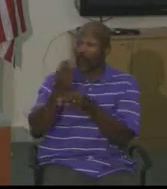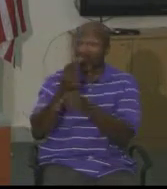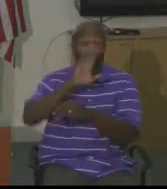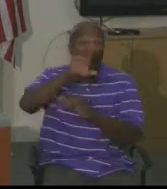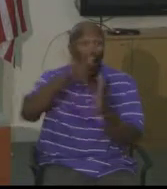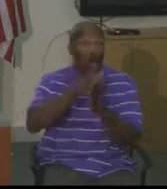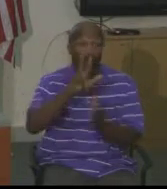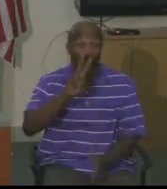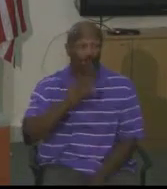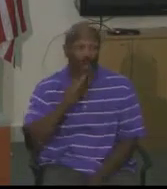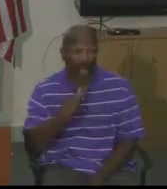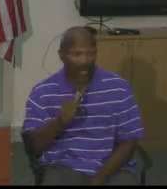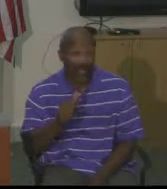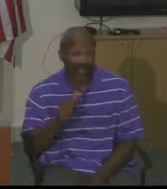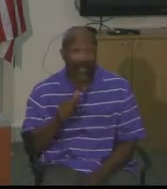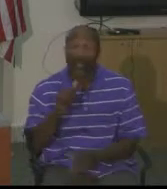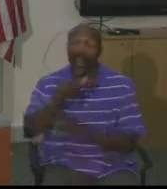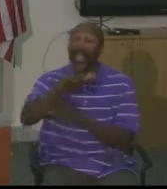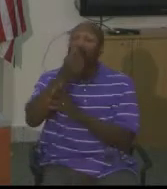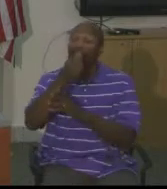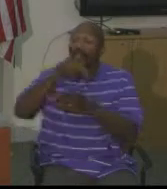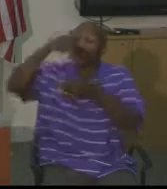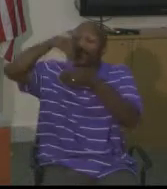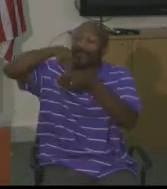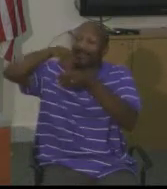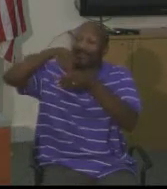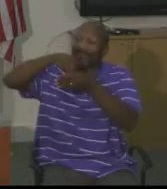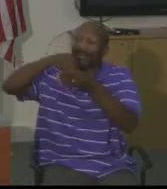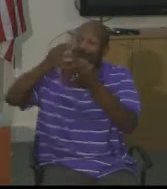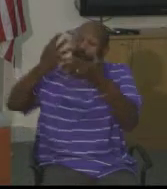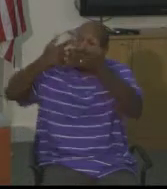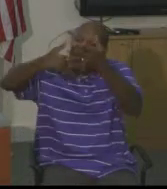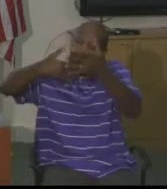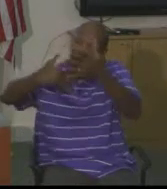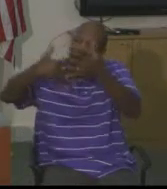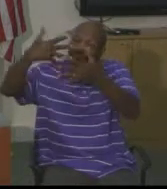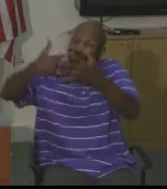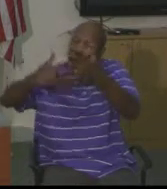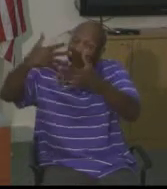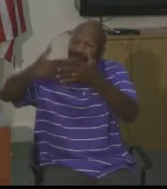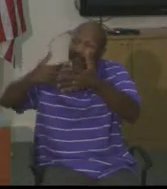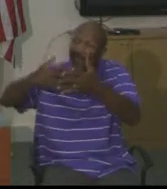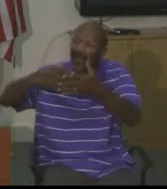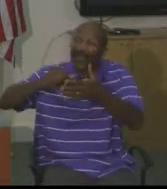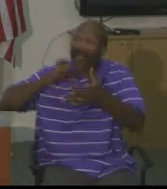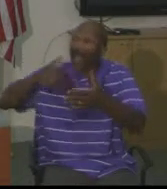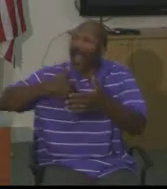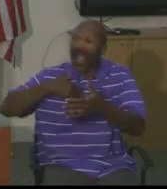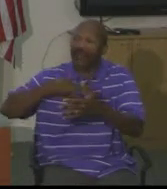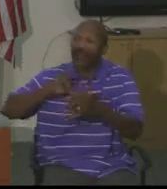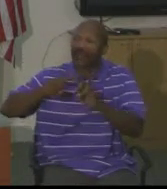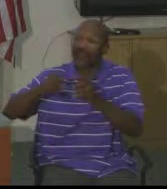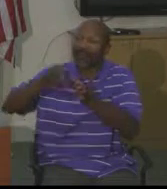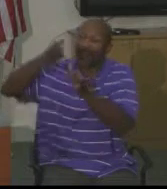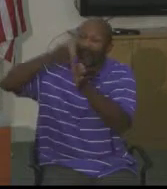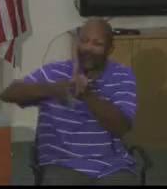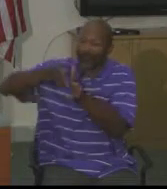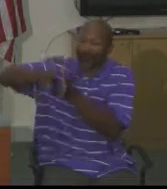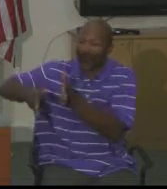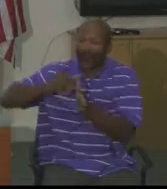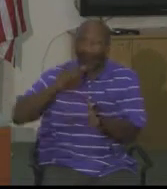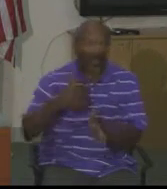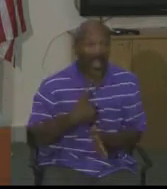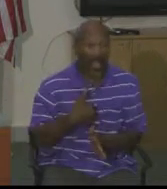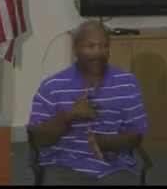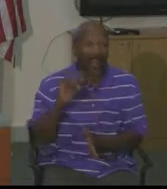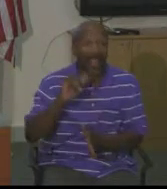they're actually embedded PCI Express lanes that physically don't have connectors. Things